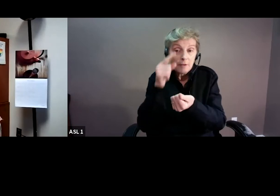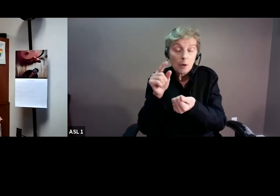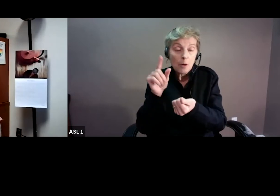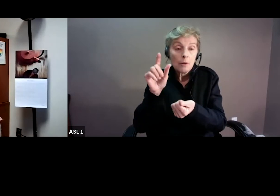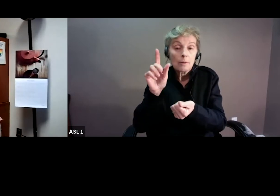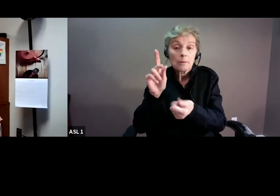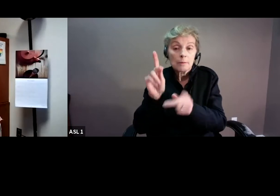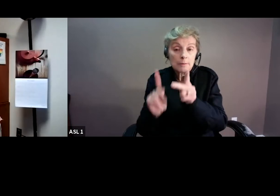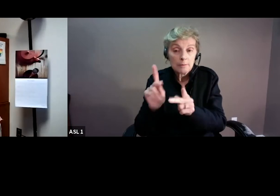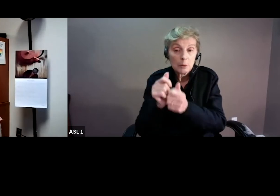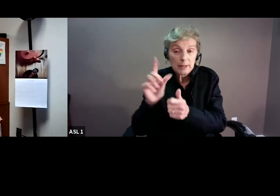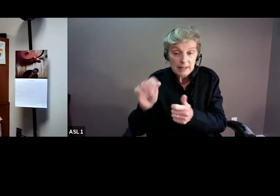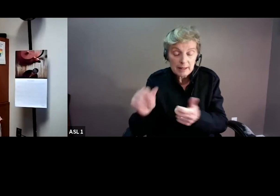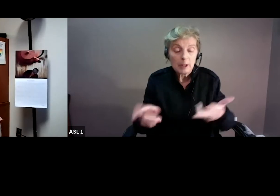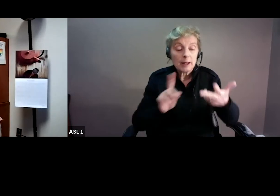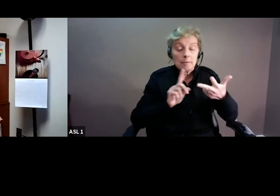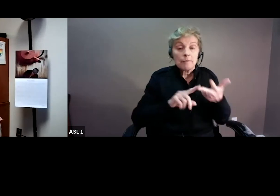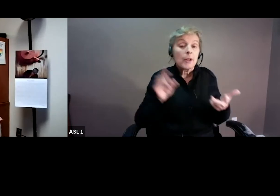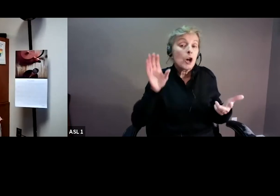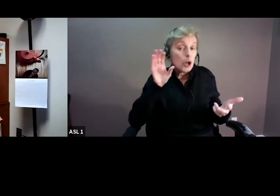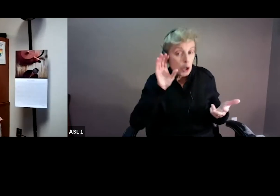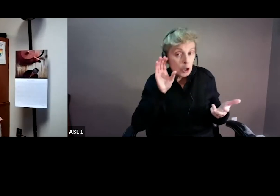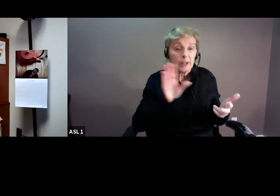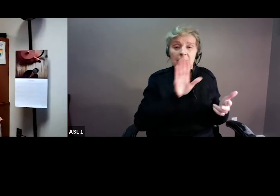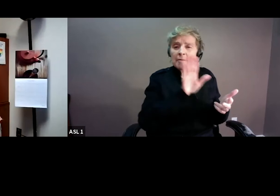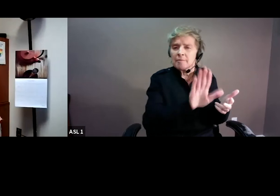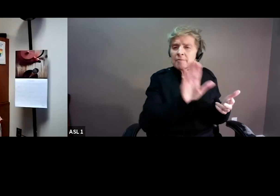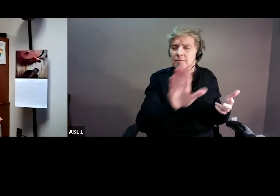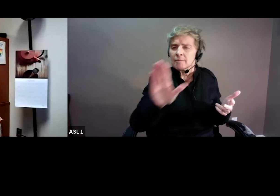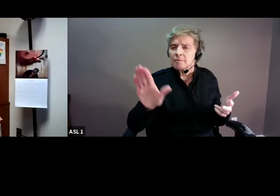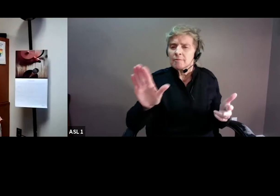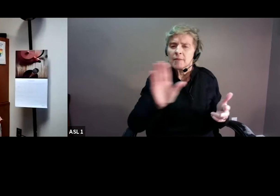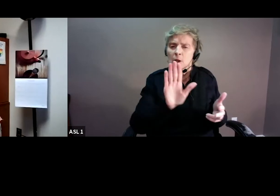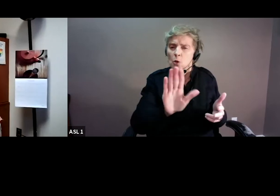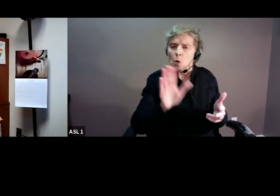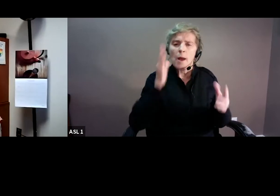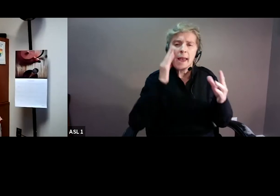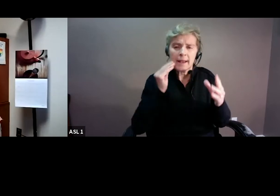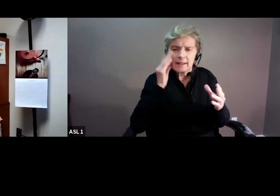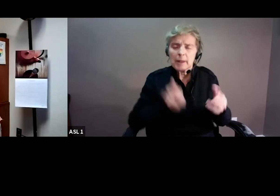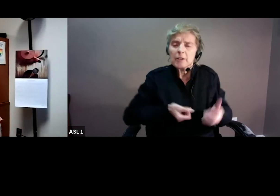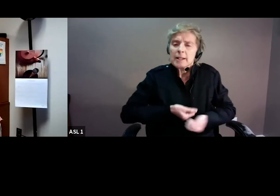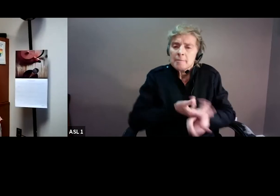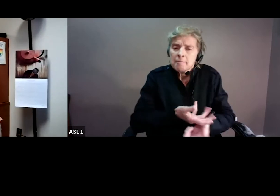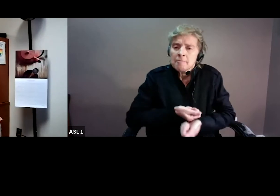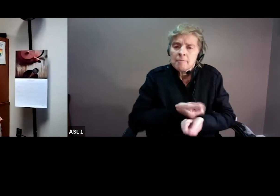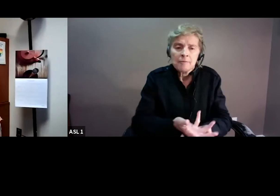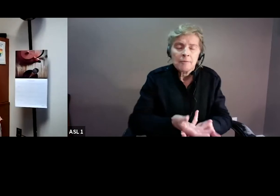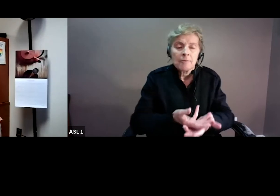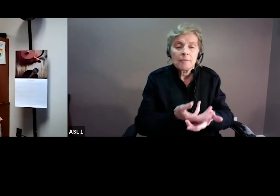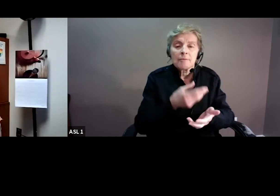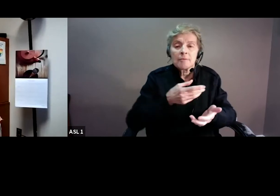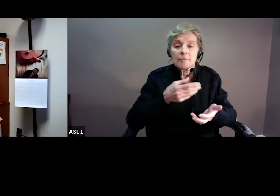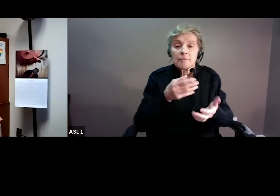most importantly, the experiences of the community with lived experience in relation to work given our